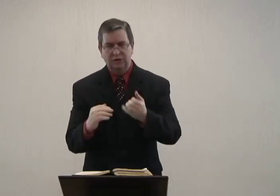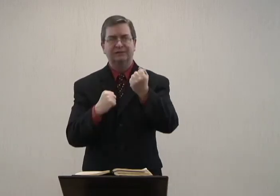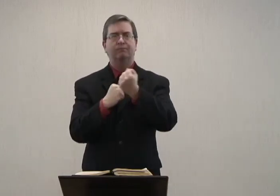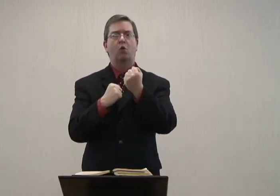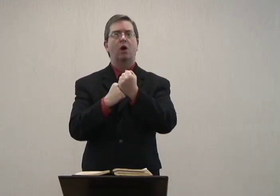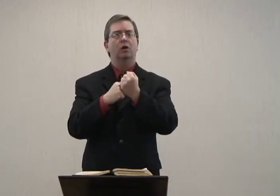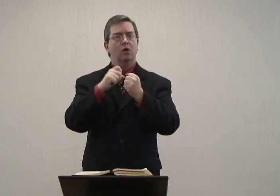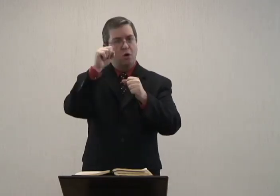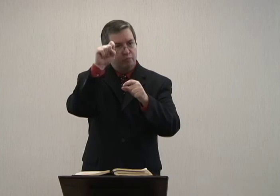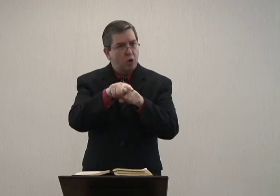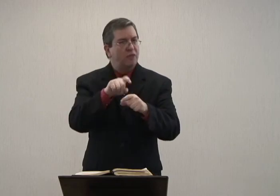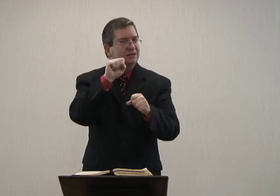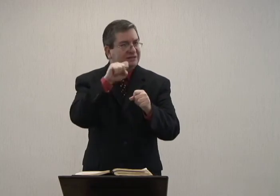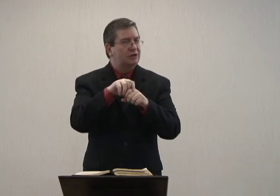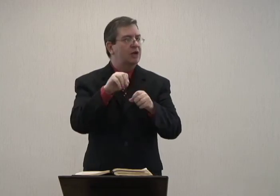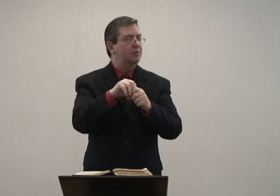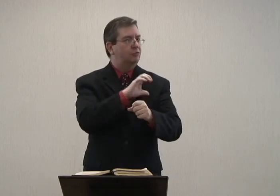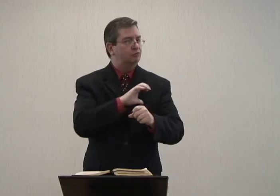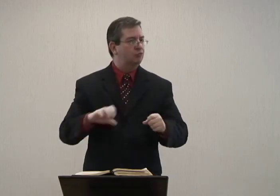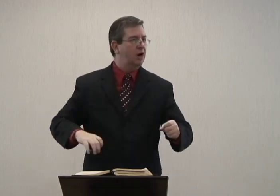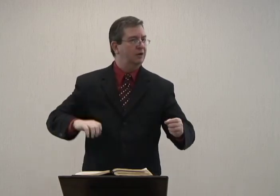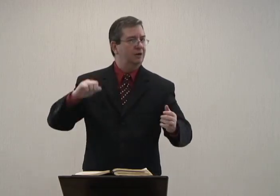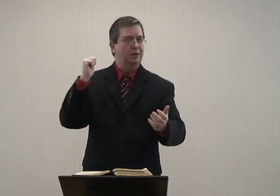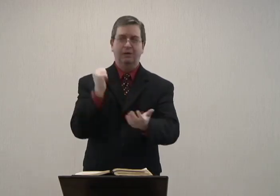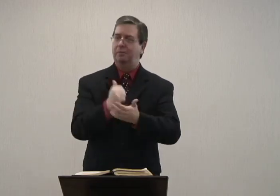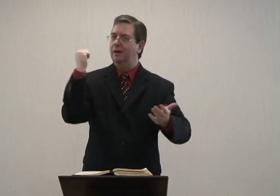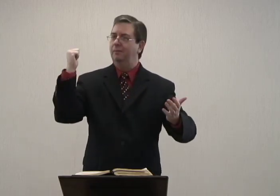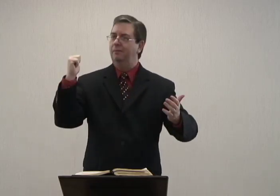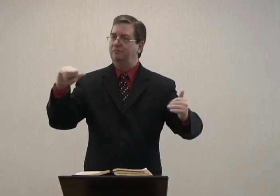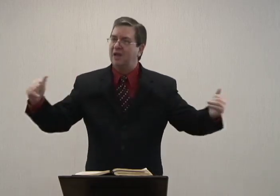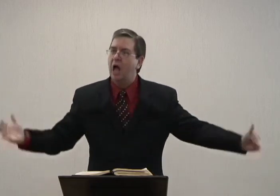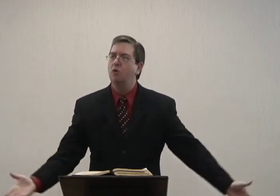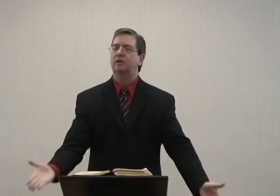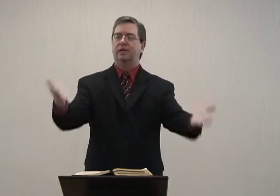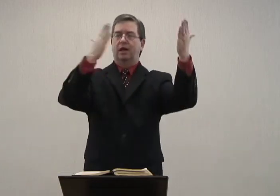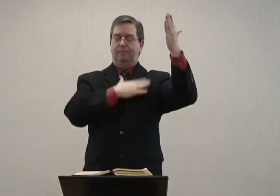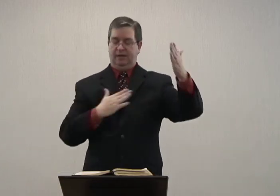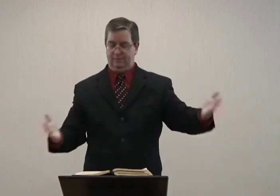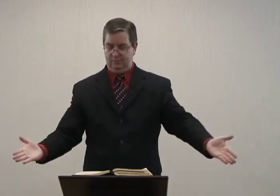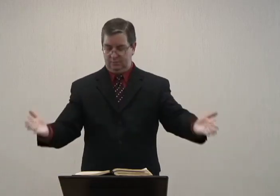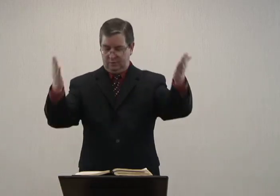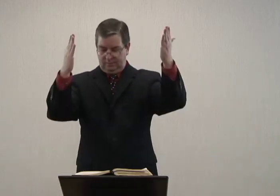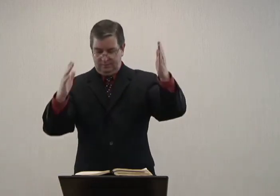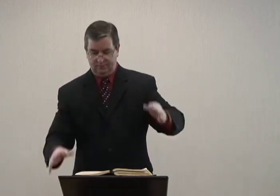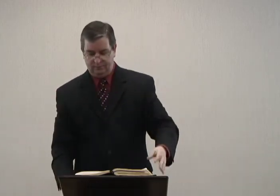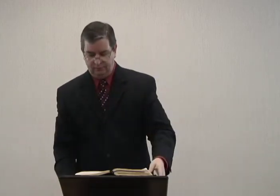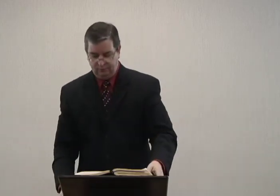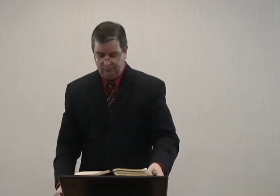hard-hearted. Your brothers and sisters in Christ. Amen? Everybody stand up, please.